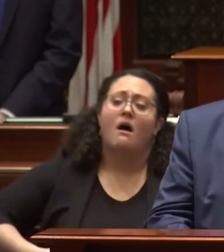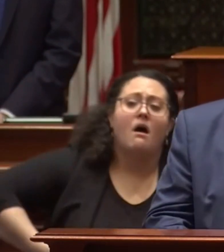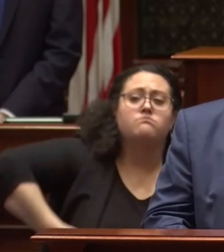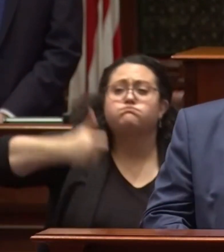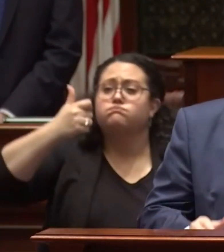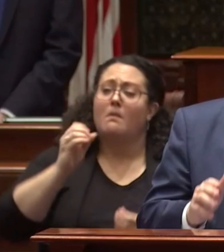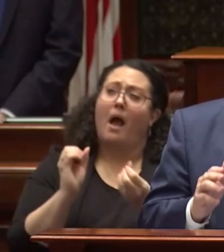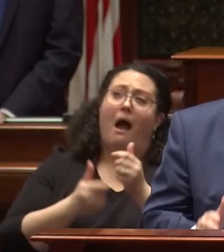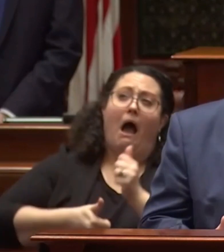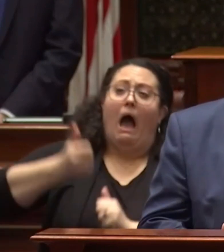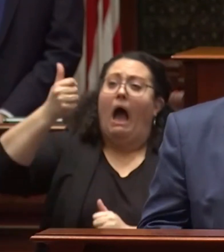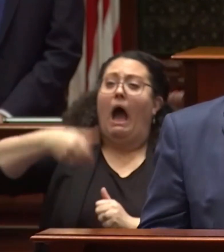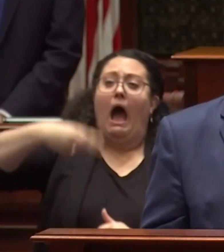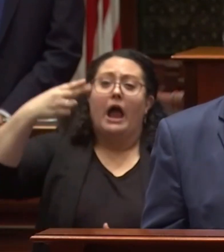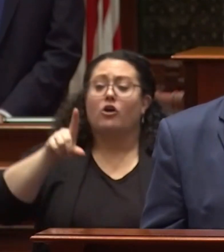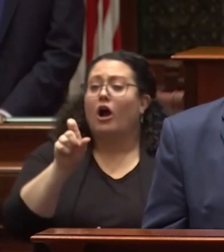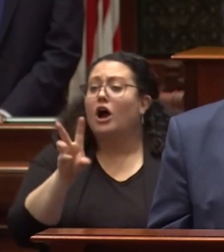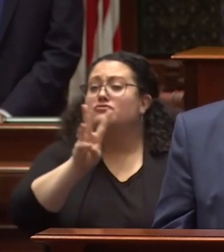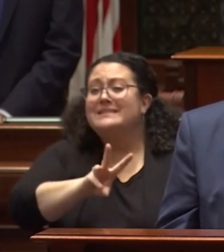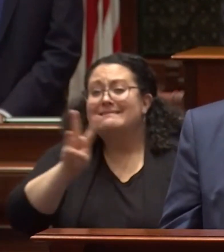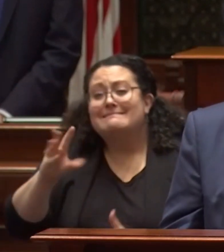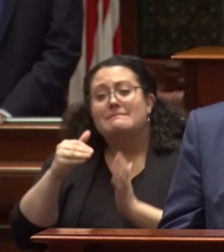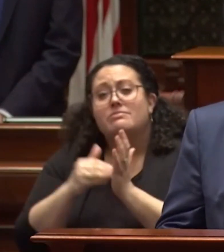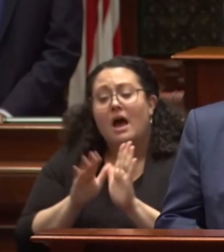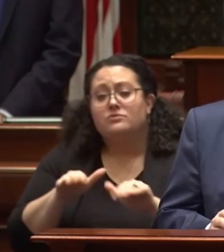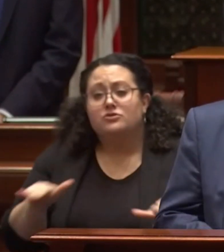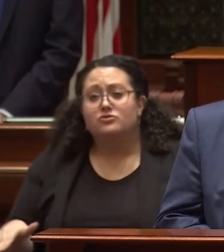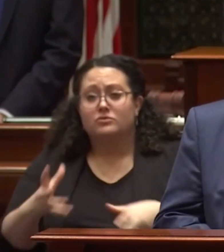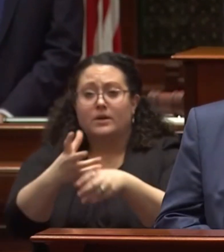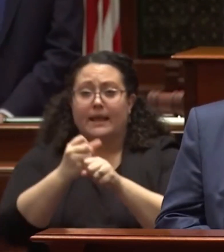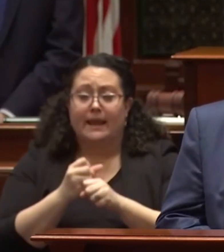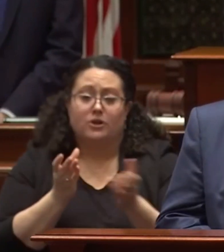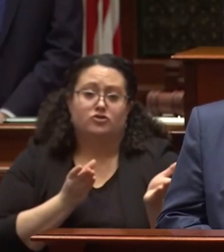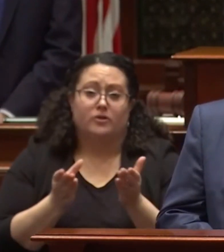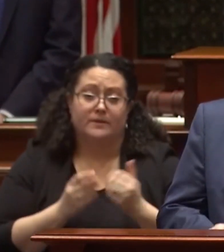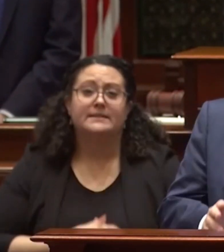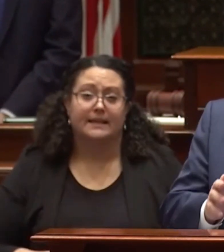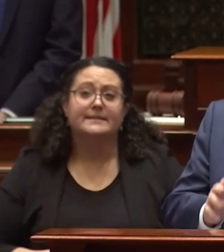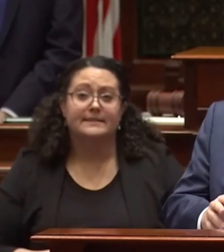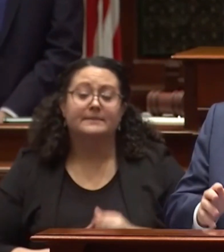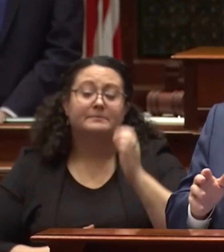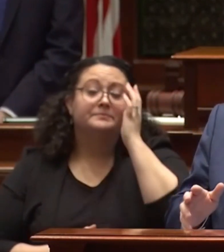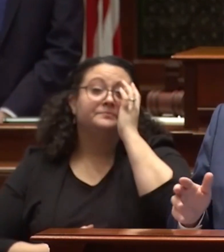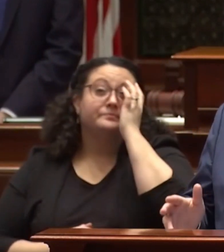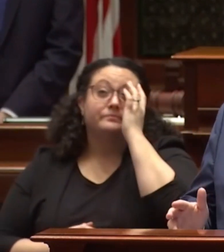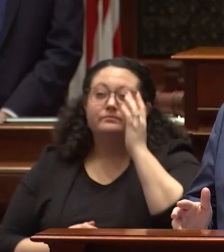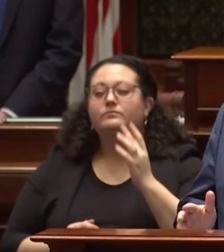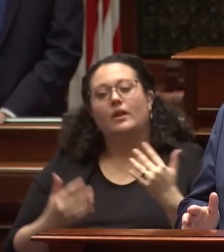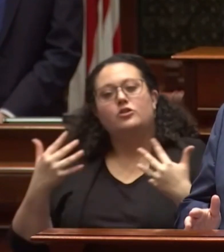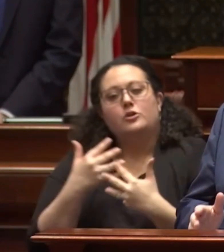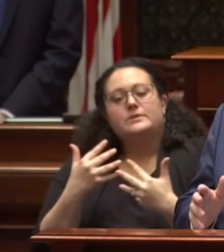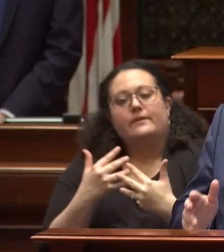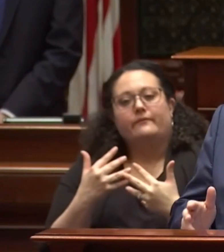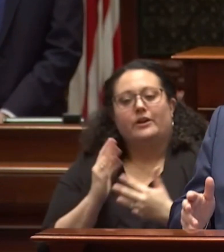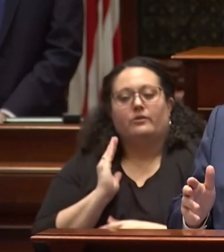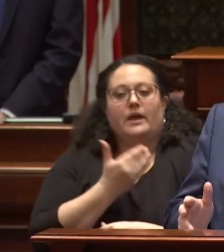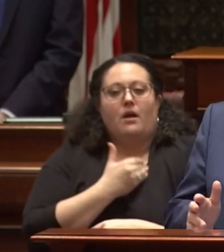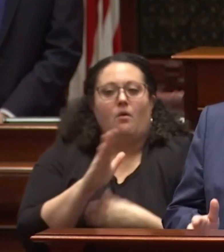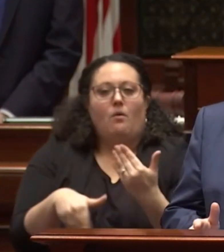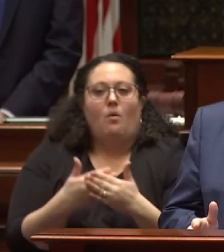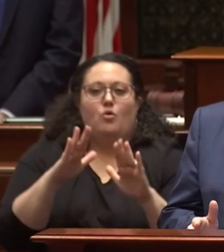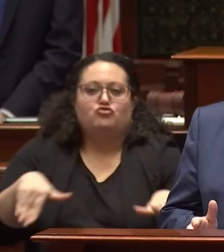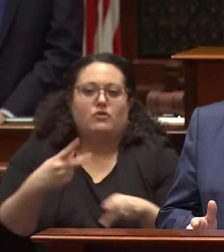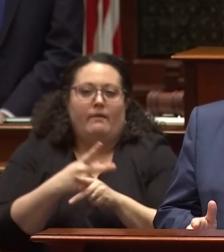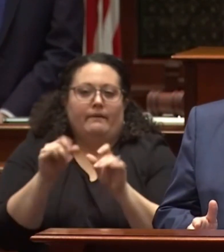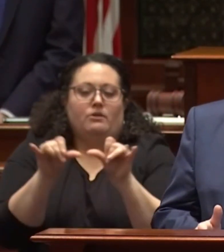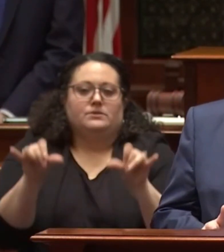ever before, with 166,000 children receiving services. There was a real fear that our entire